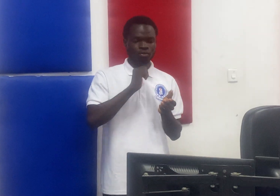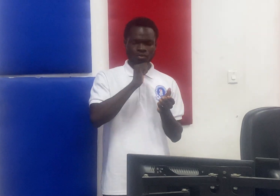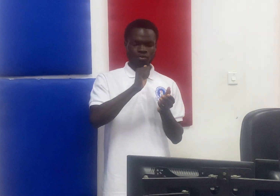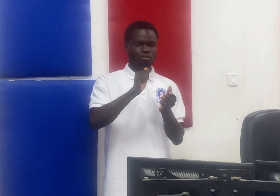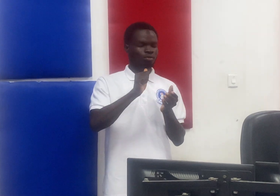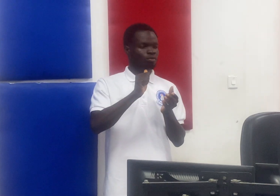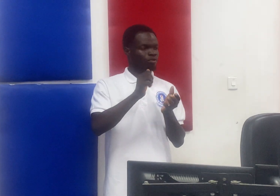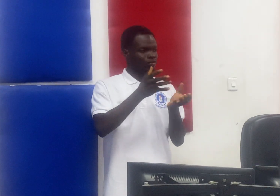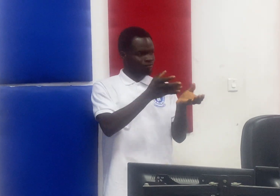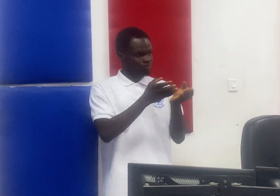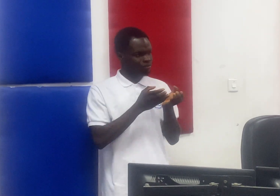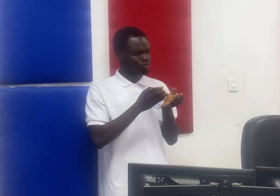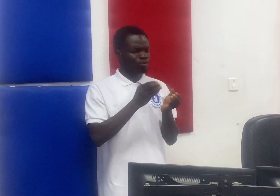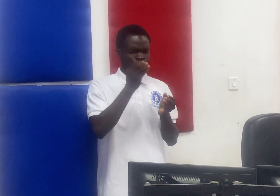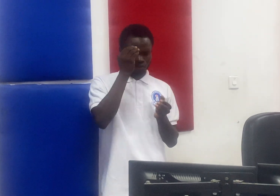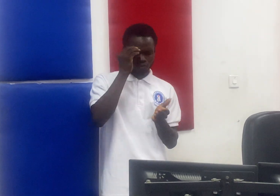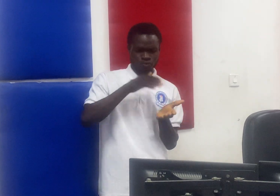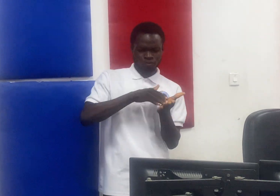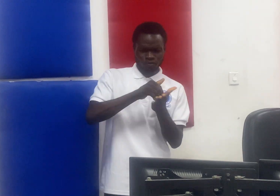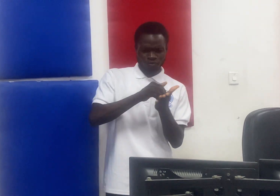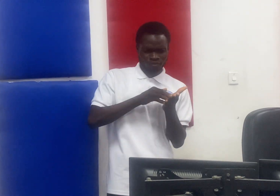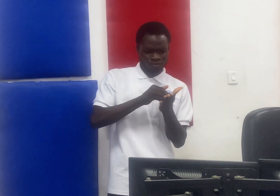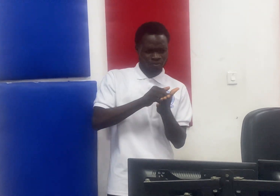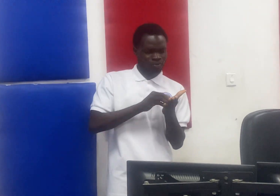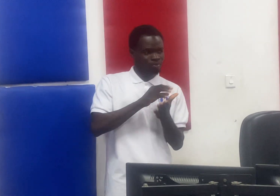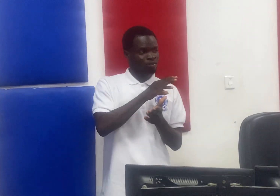weaknesses and your strengths. So based on these things, he will be able to